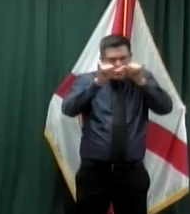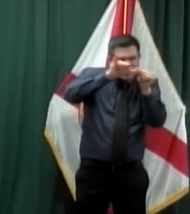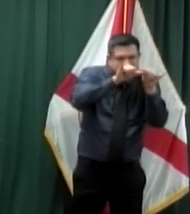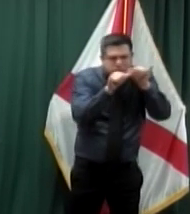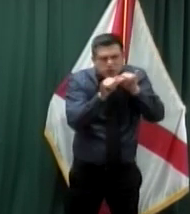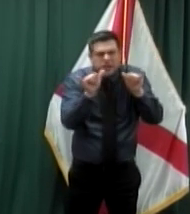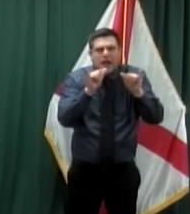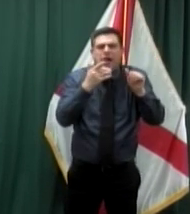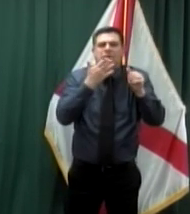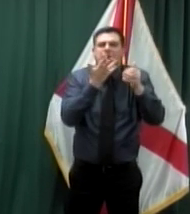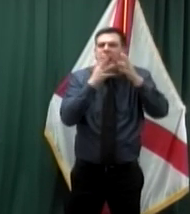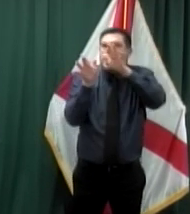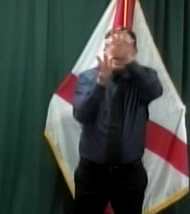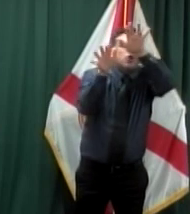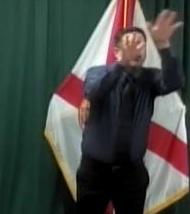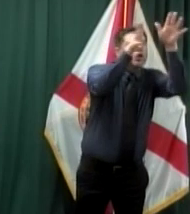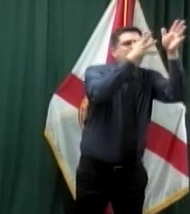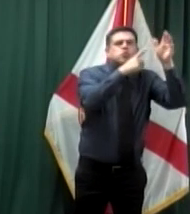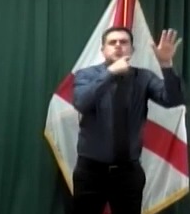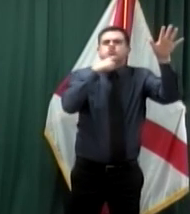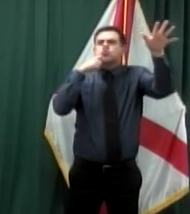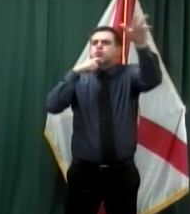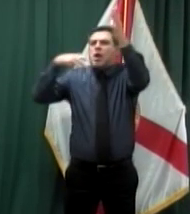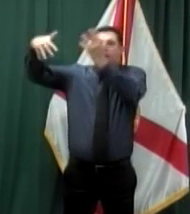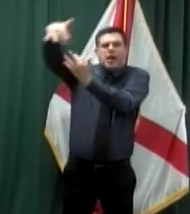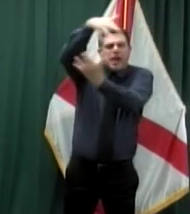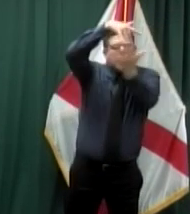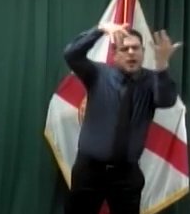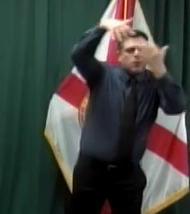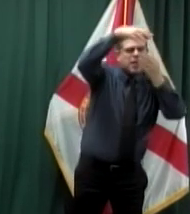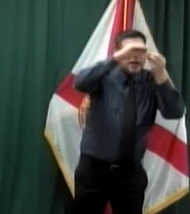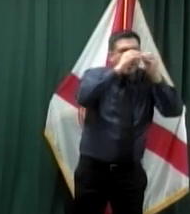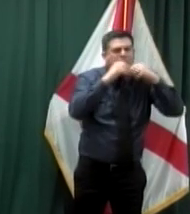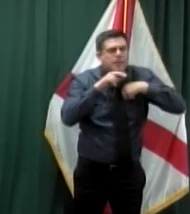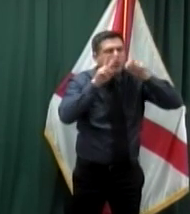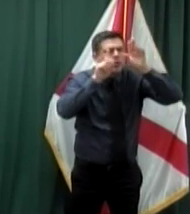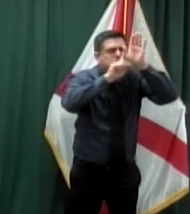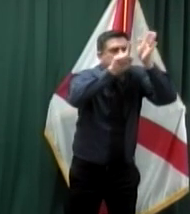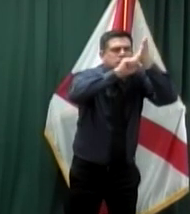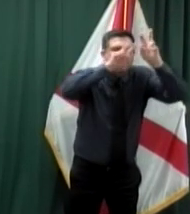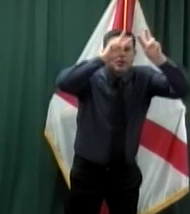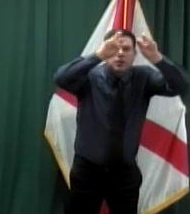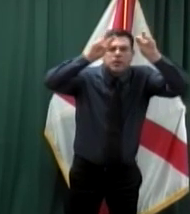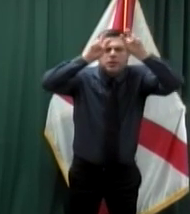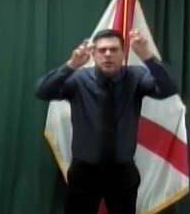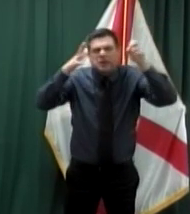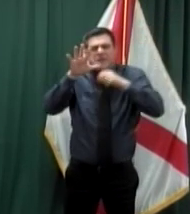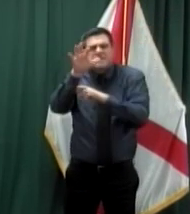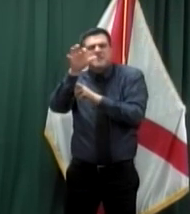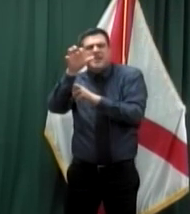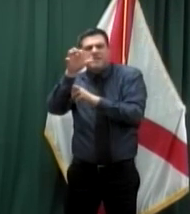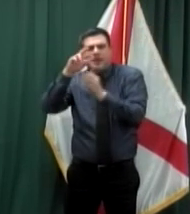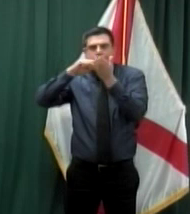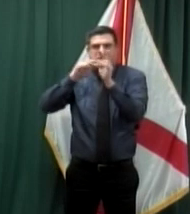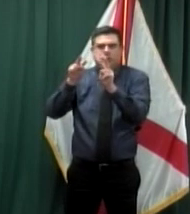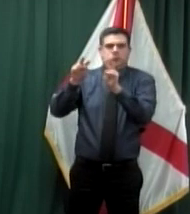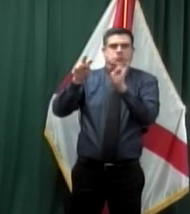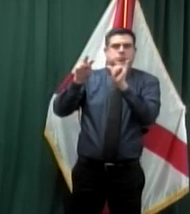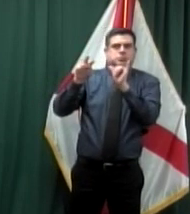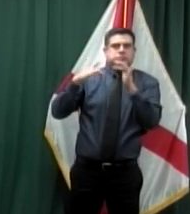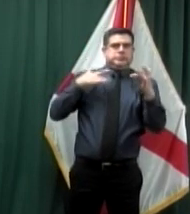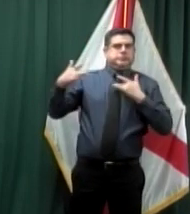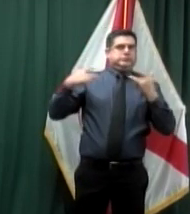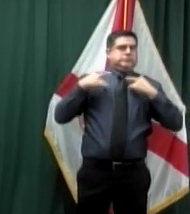last several years, between 2016 and 2019, we have averaged over 130 brush fires per